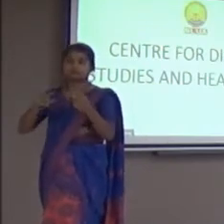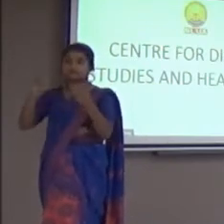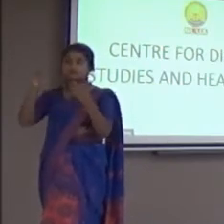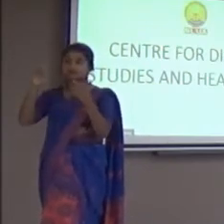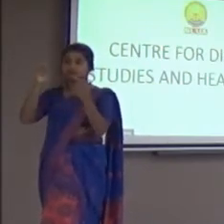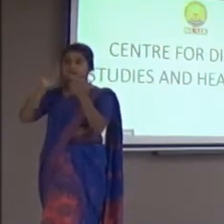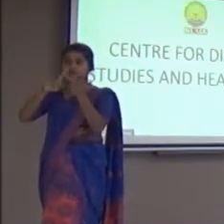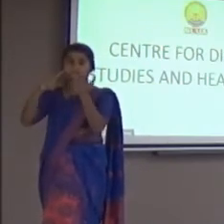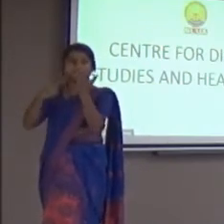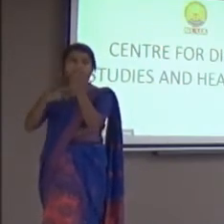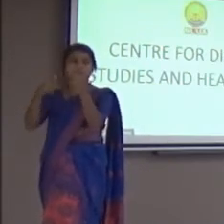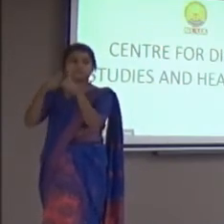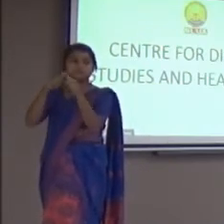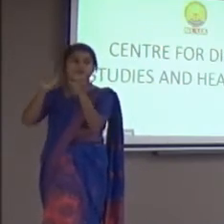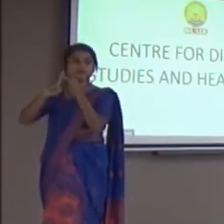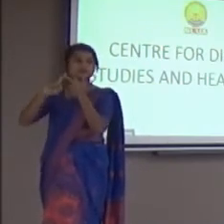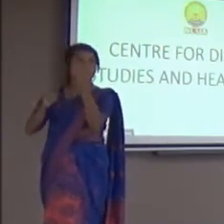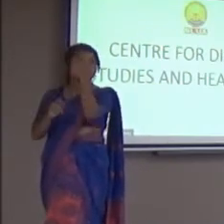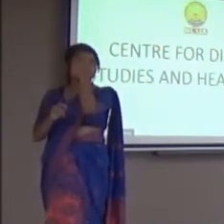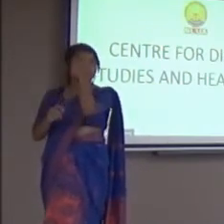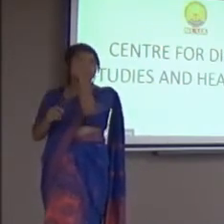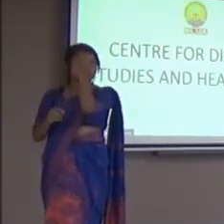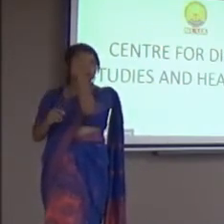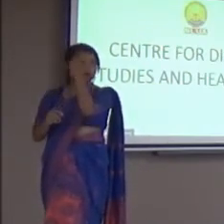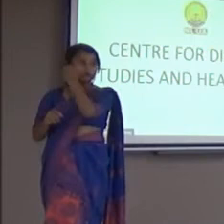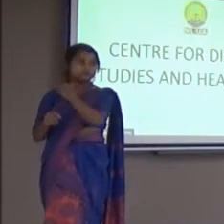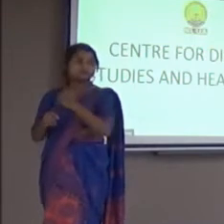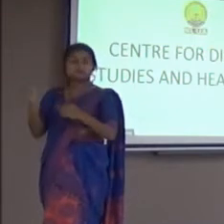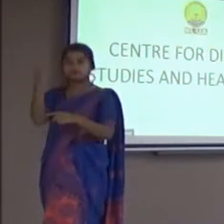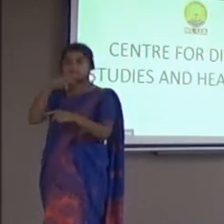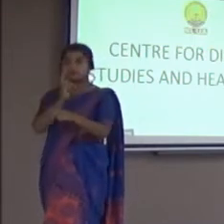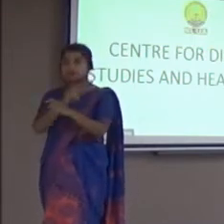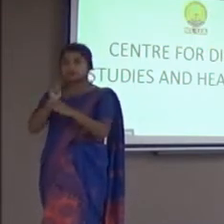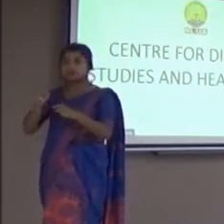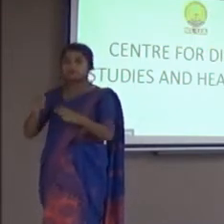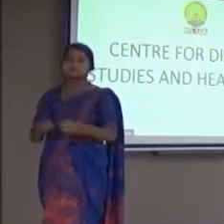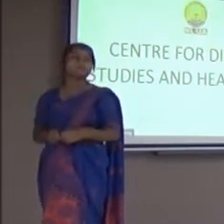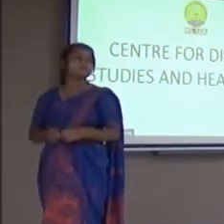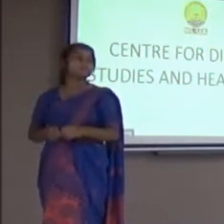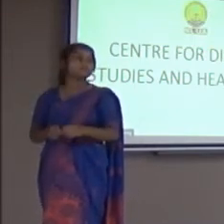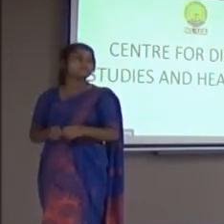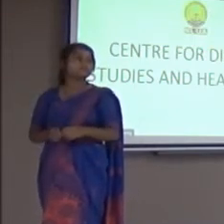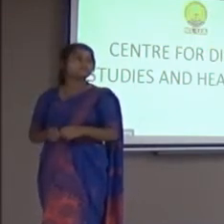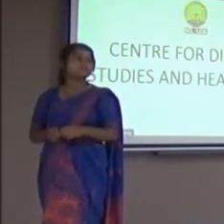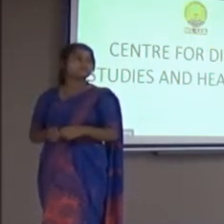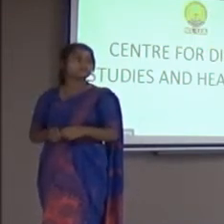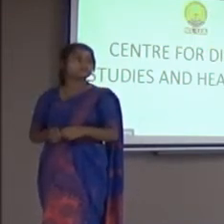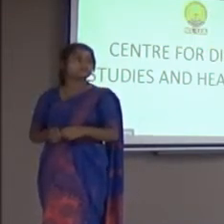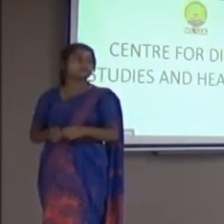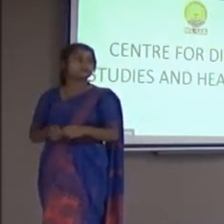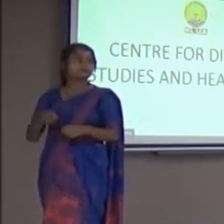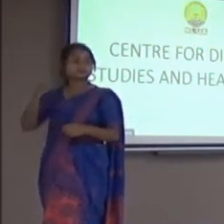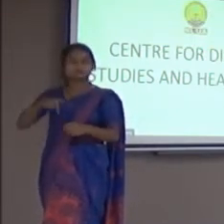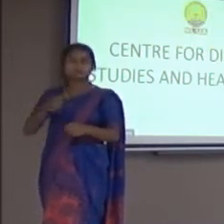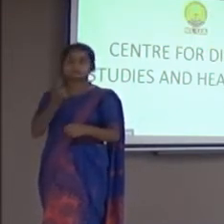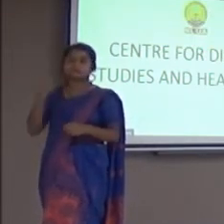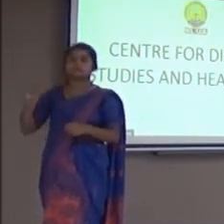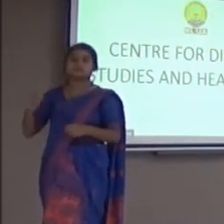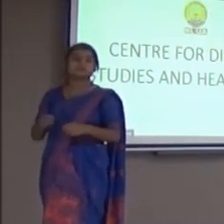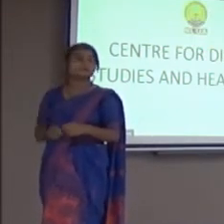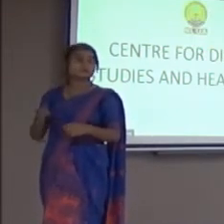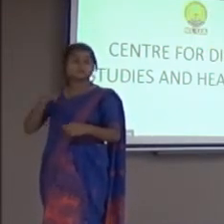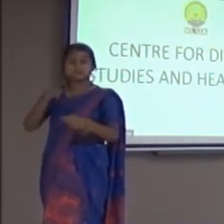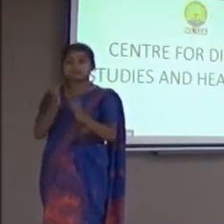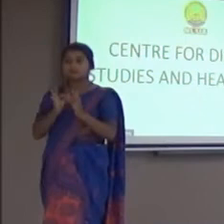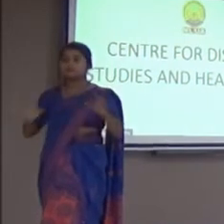Professor Basheer is with us here, so it's working massively around accessibility issues. So that itself is